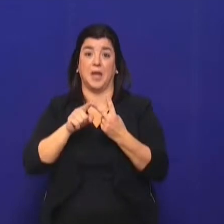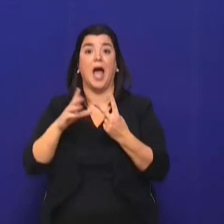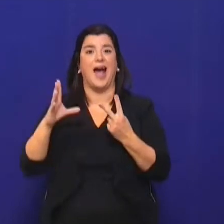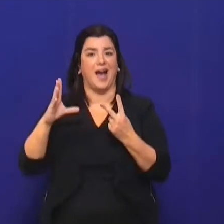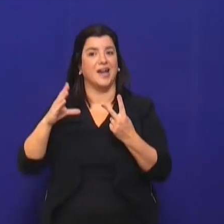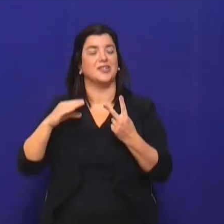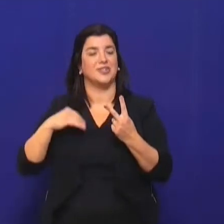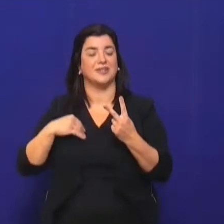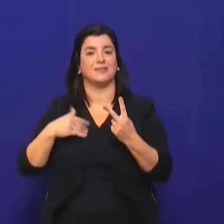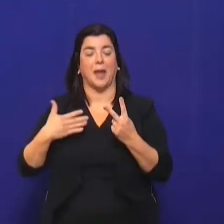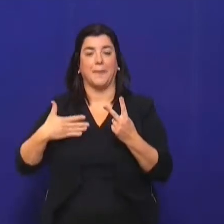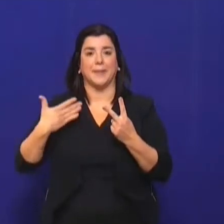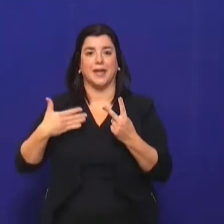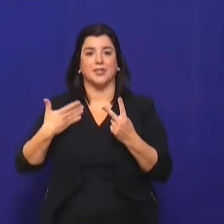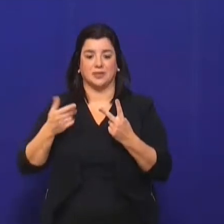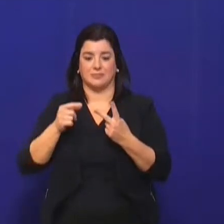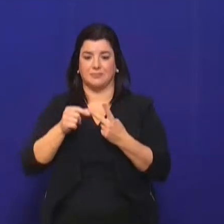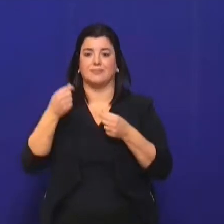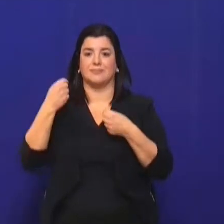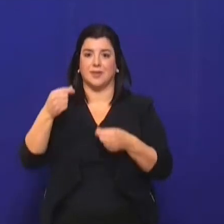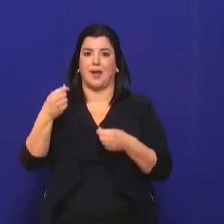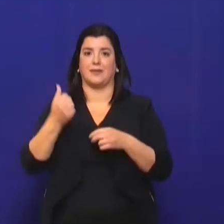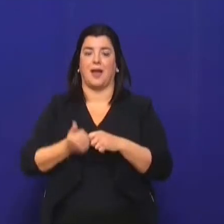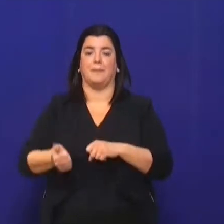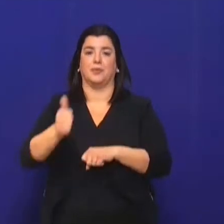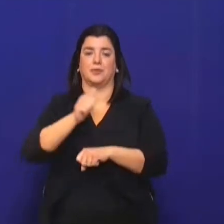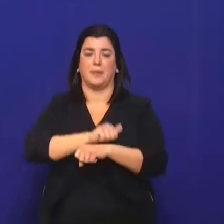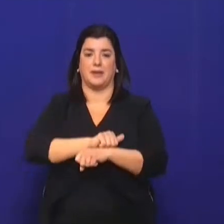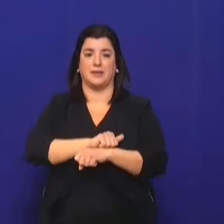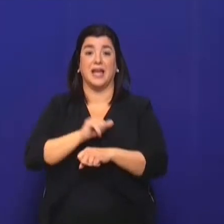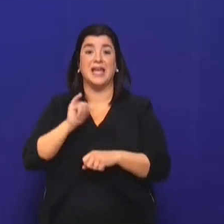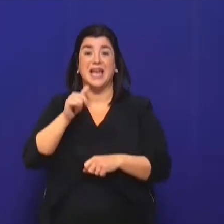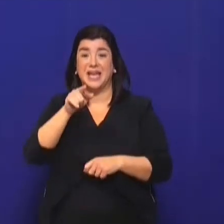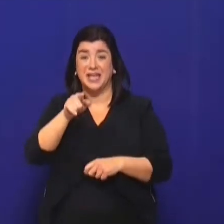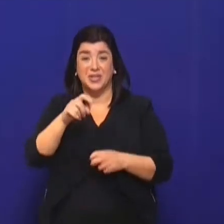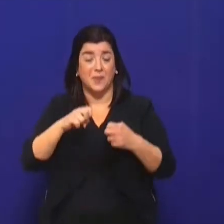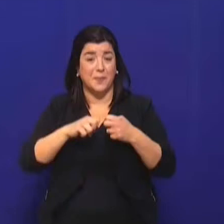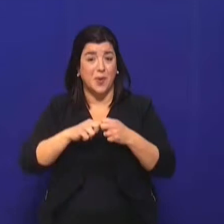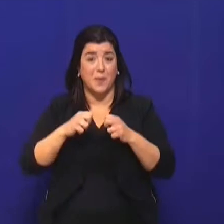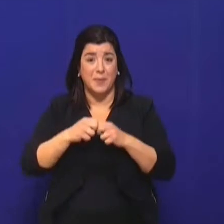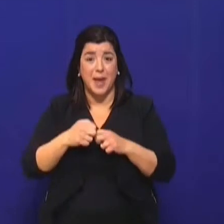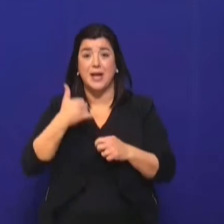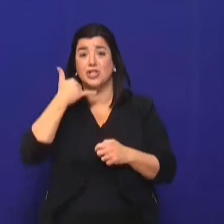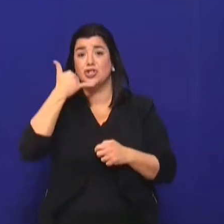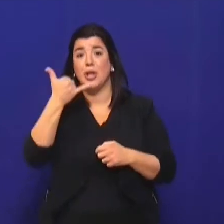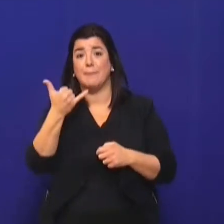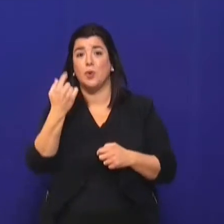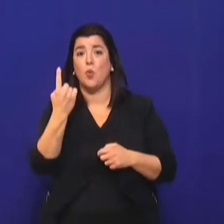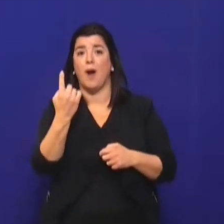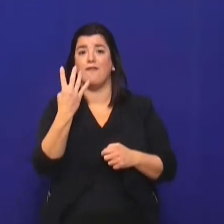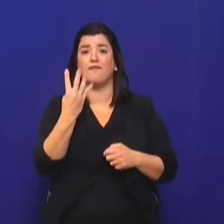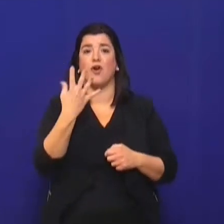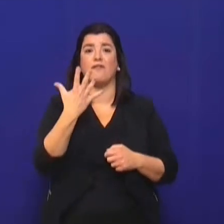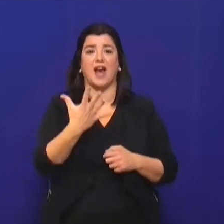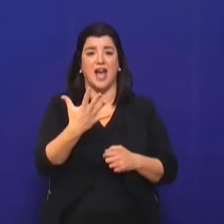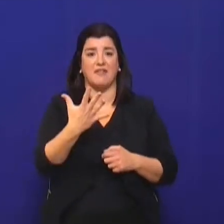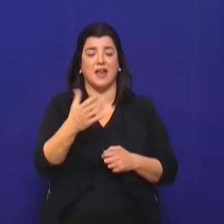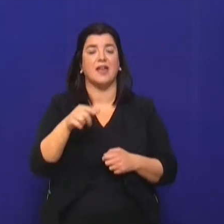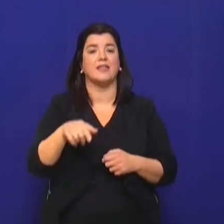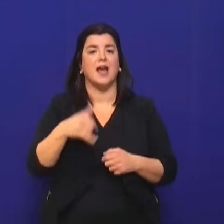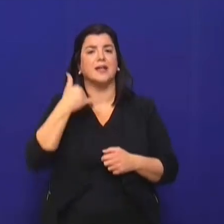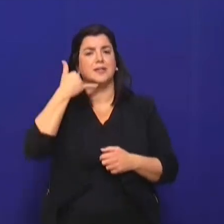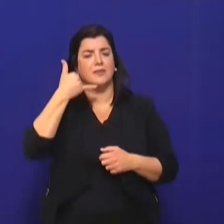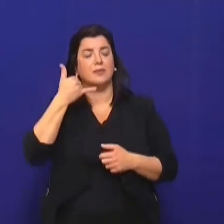din l-appuntament li tajnikom, jekk għandkom xi diffikultajiet ċemplu 145 li huwa l-helpline ħalli nkun